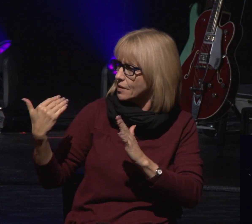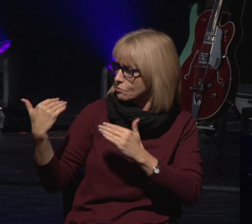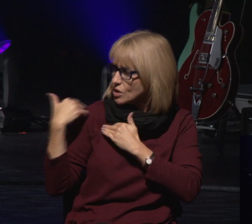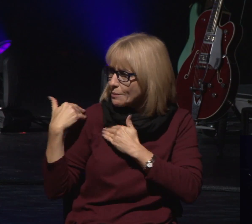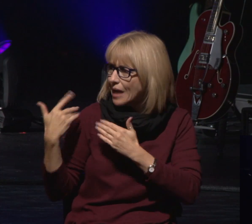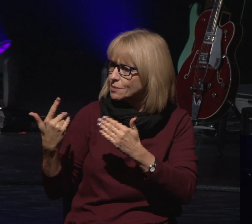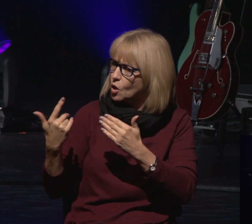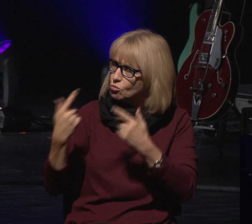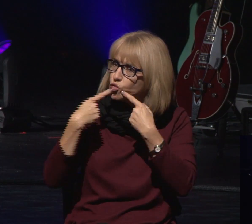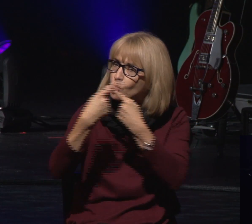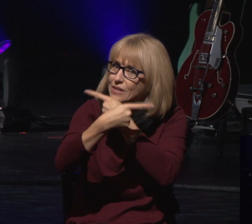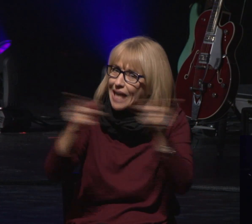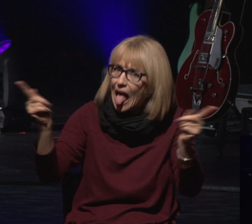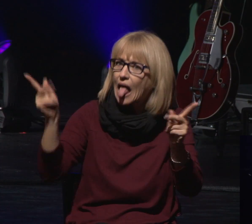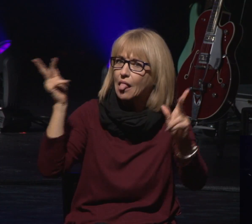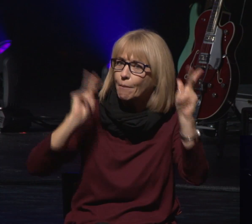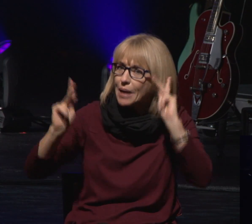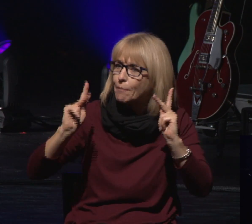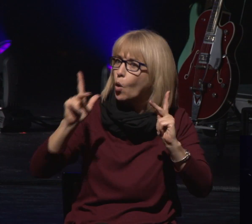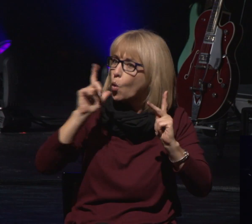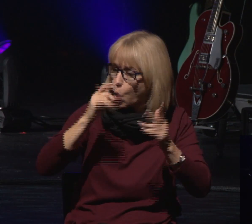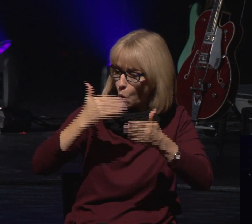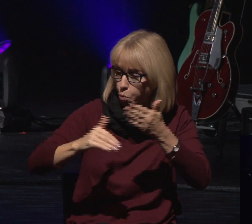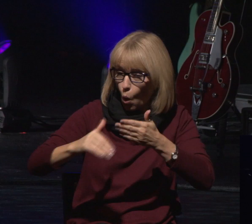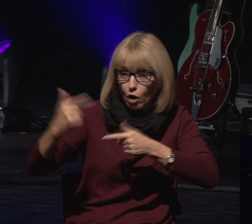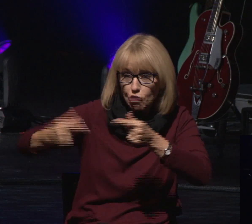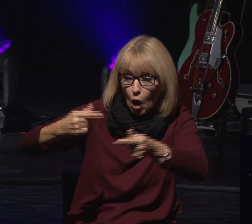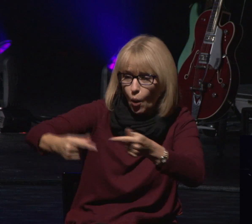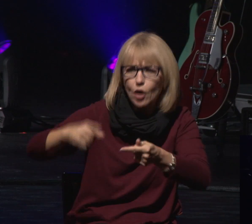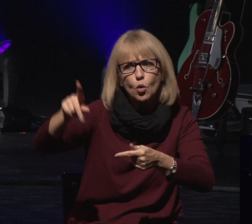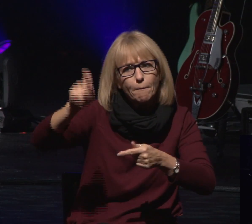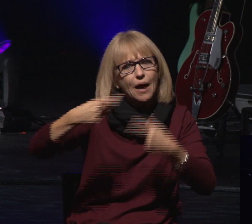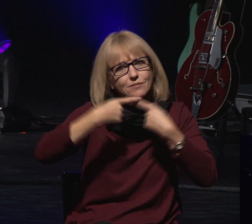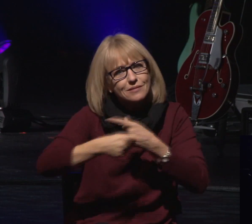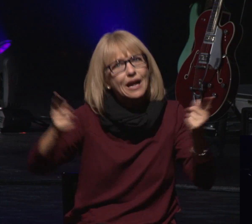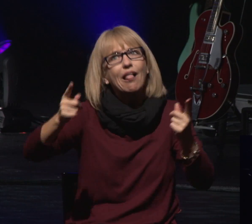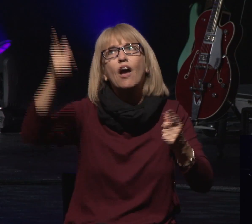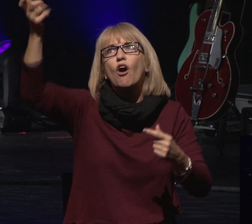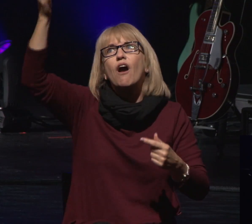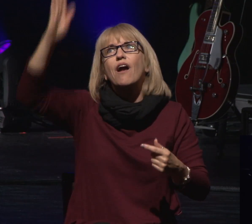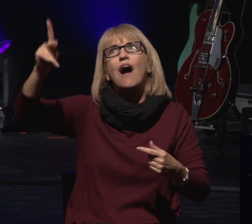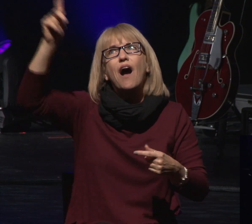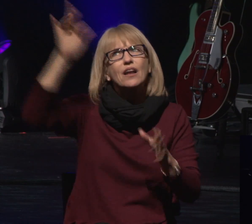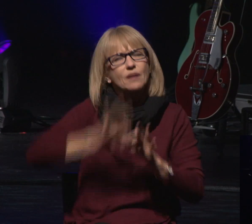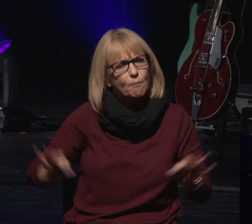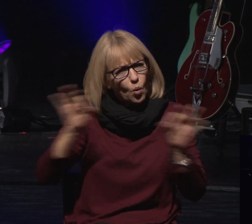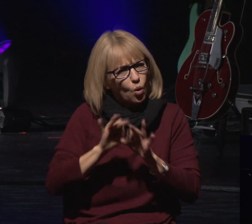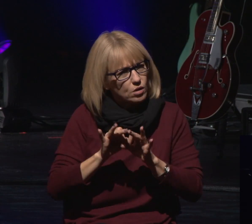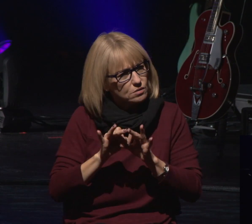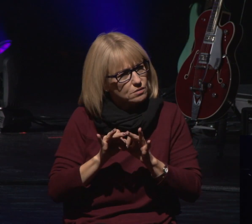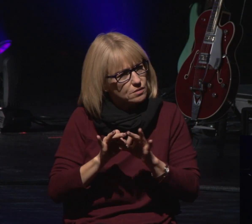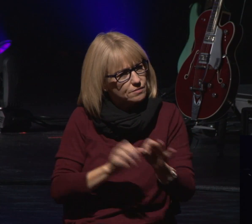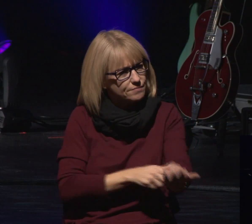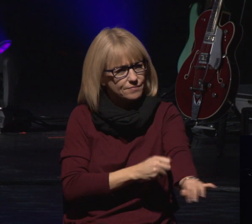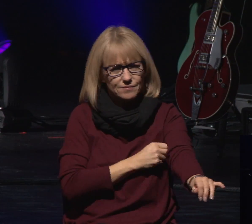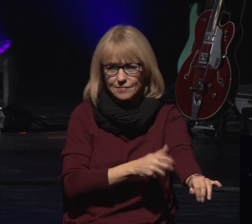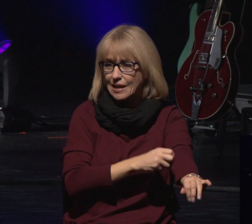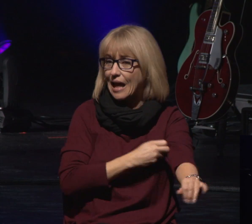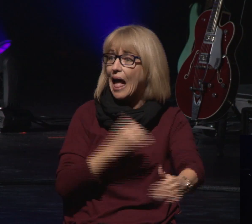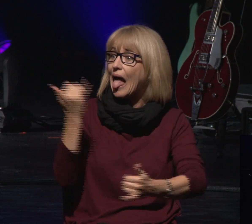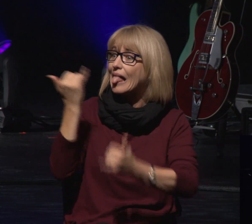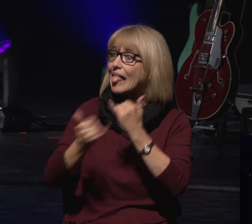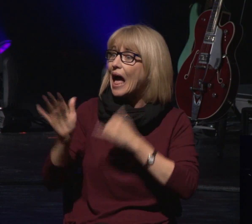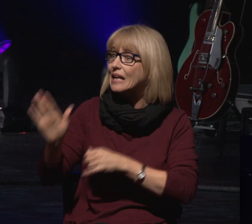to the generations that are coming after you. Joseph did that well. One more thing, just in summary of his life, is that it